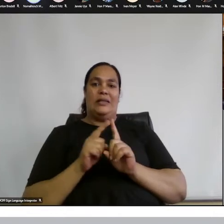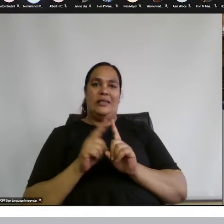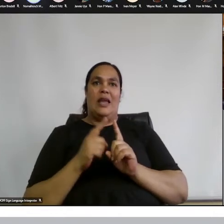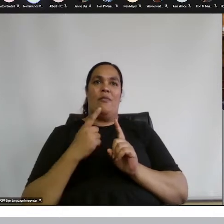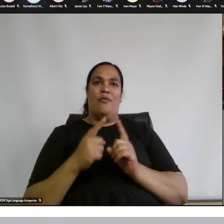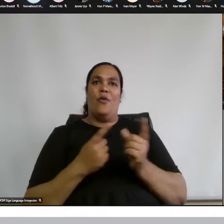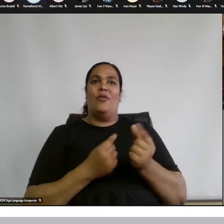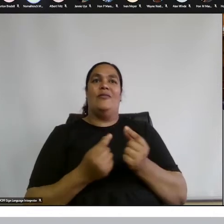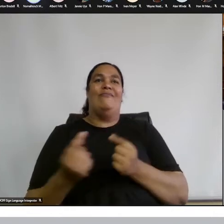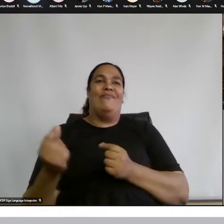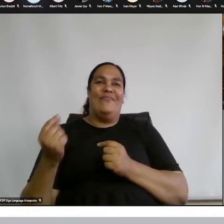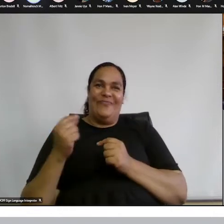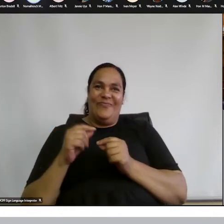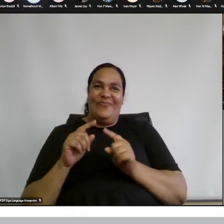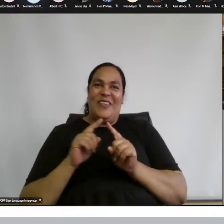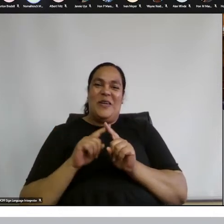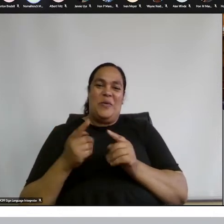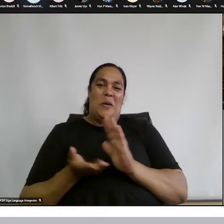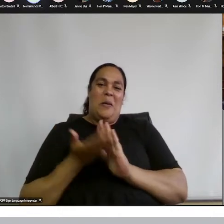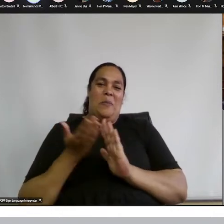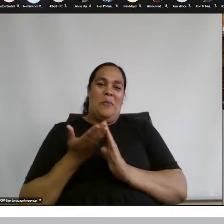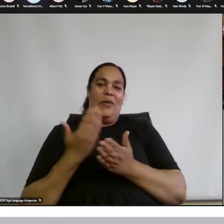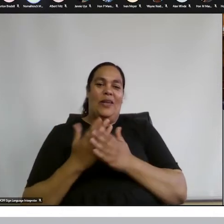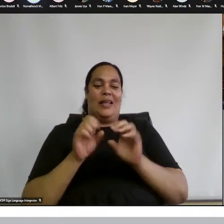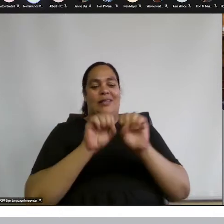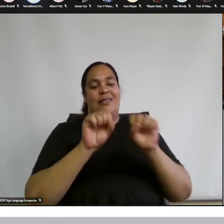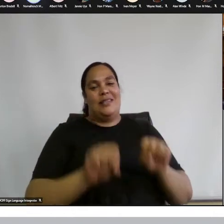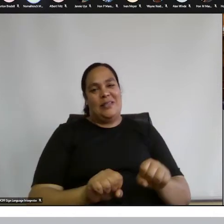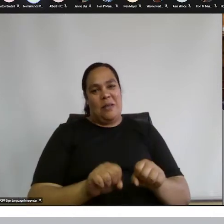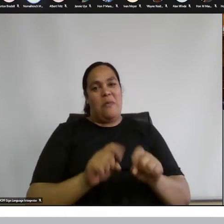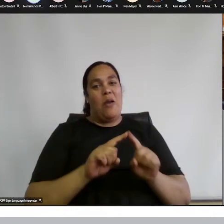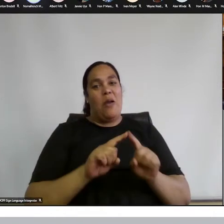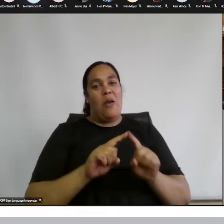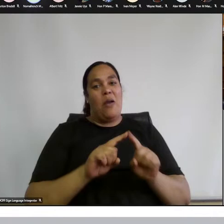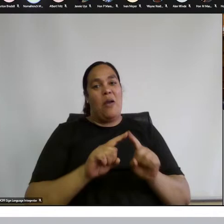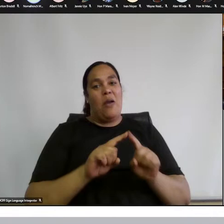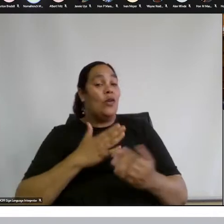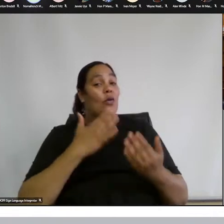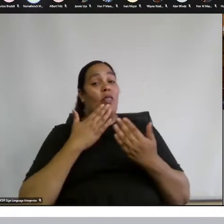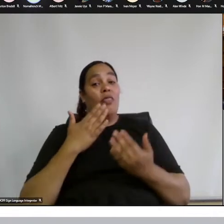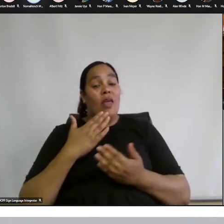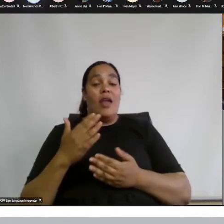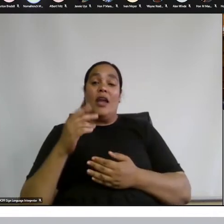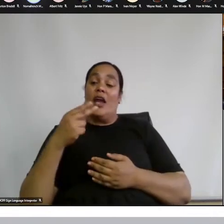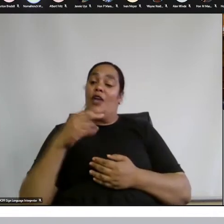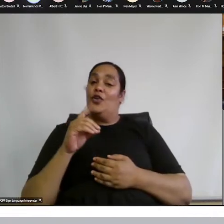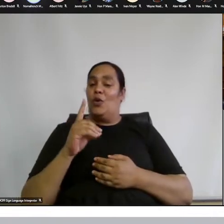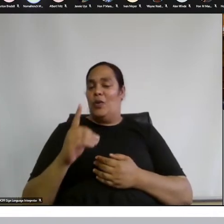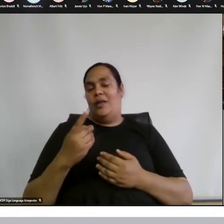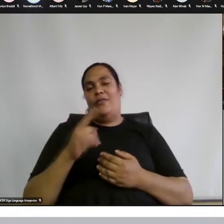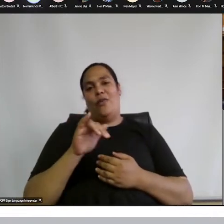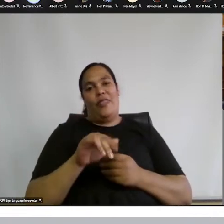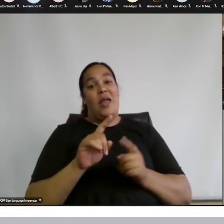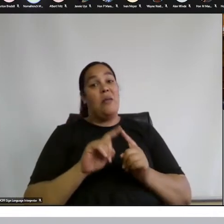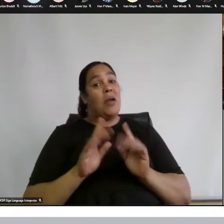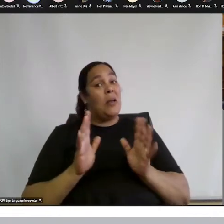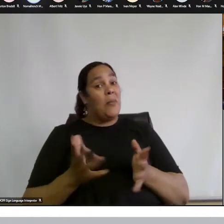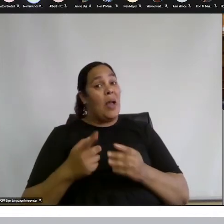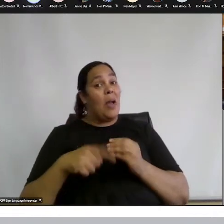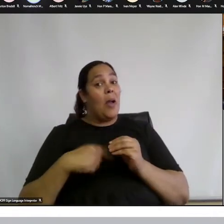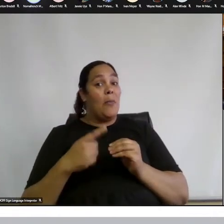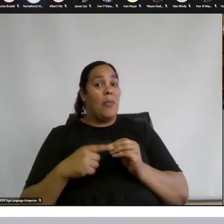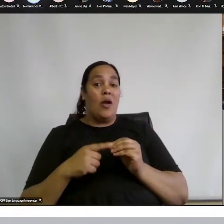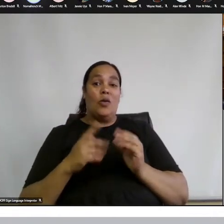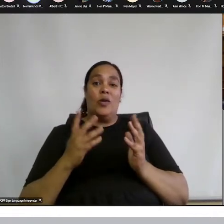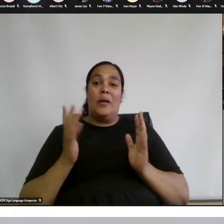be uploaded into the system. We really want to thank the HOD for that. Not only about